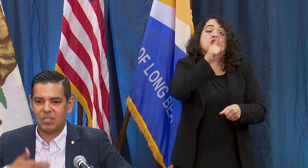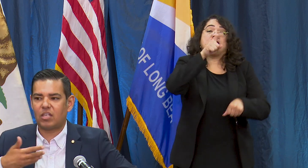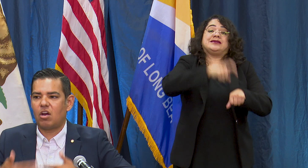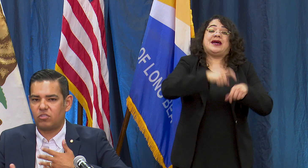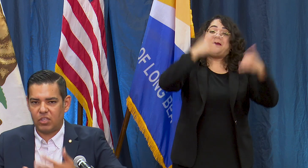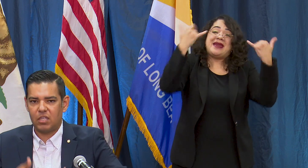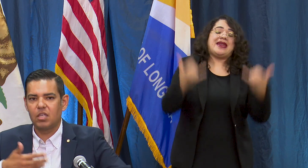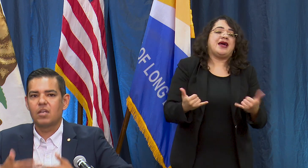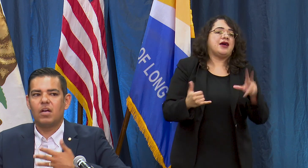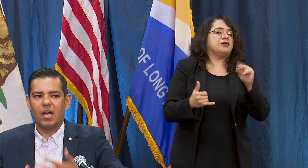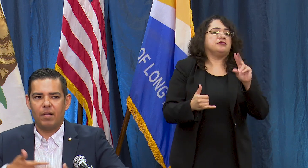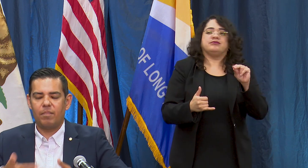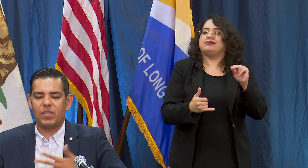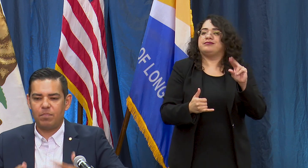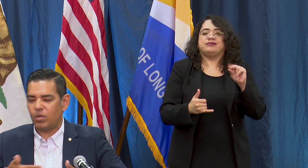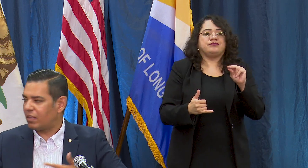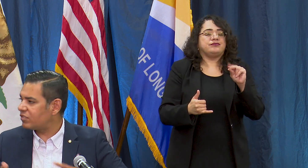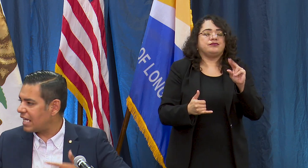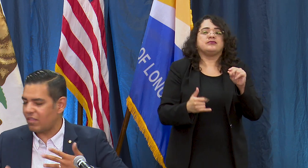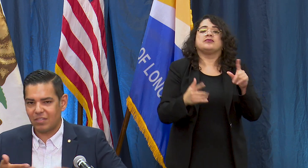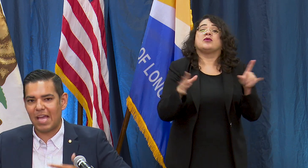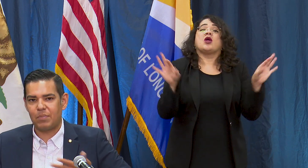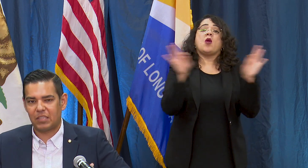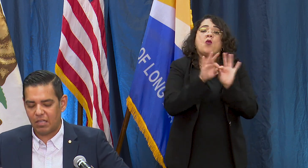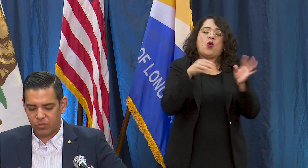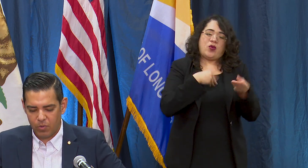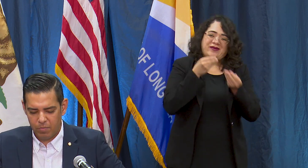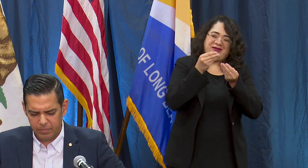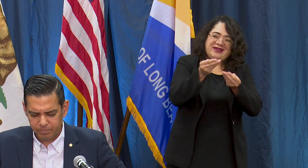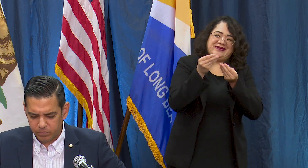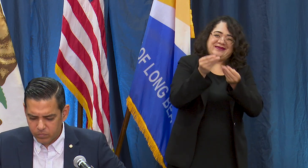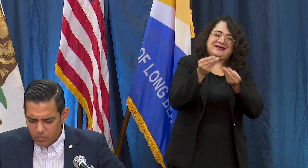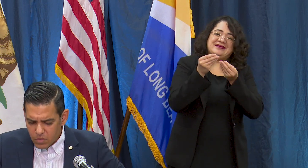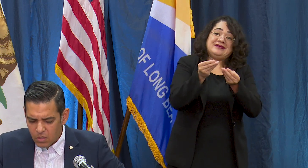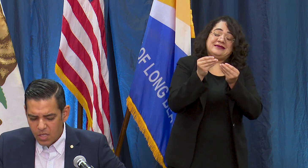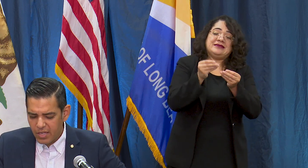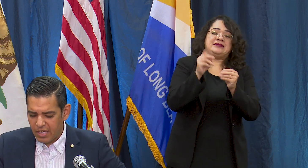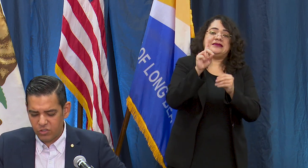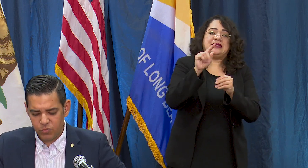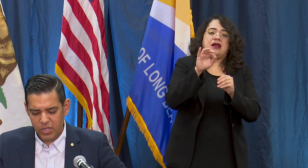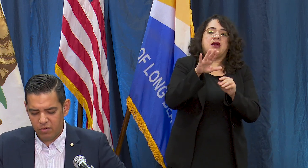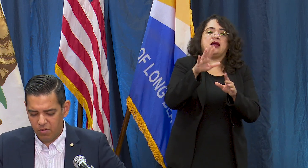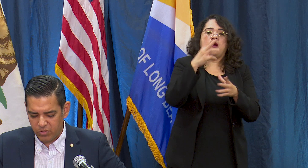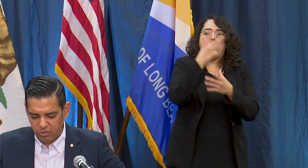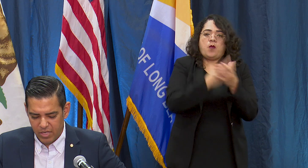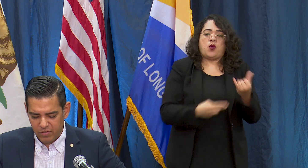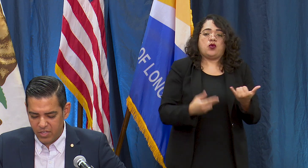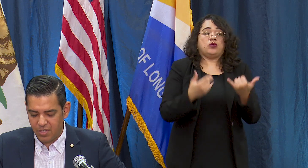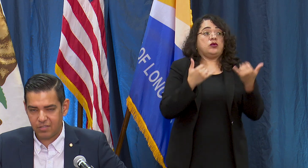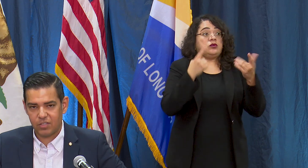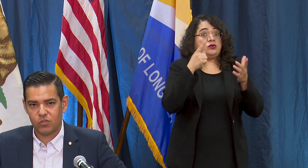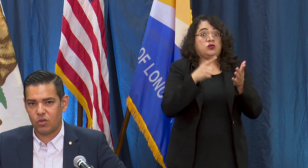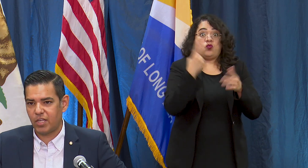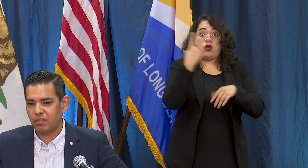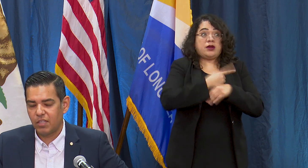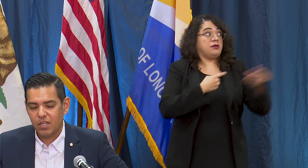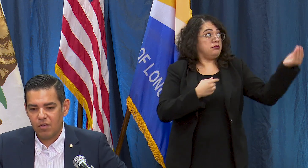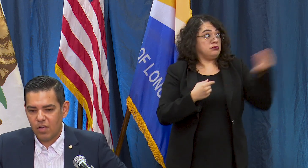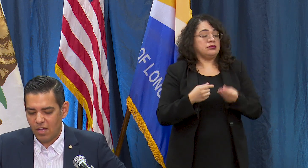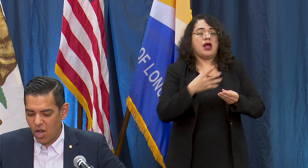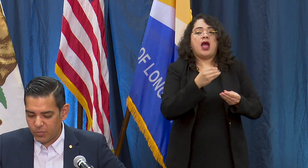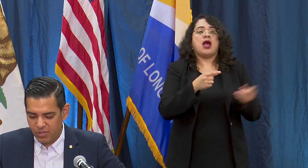so it is a constant inputting of data that is happening at the health department. And I'll just reiterate what Dr. Davis said. It is